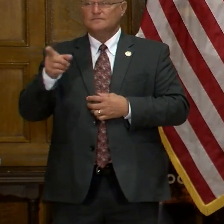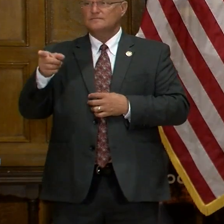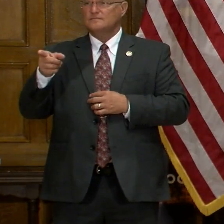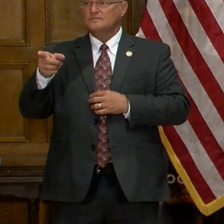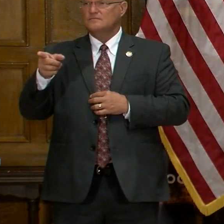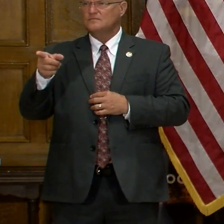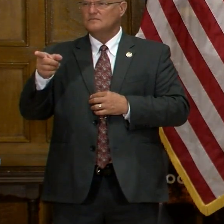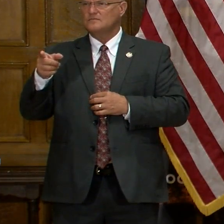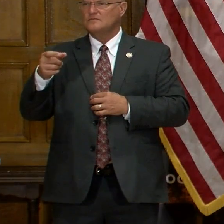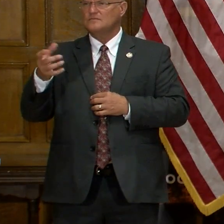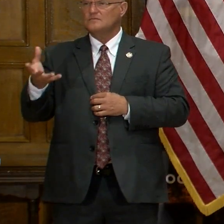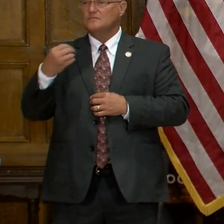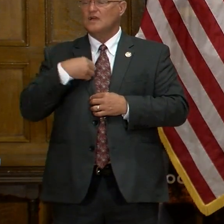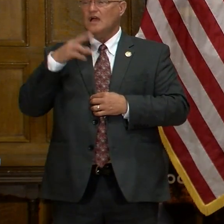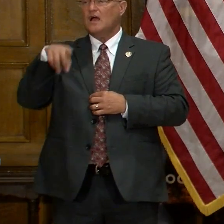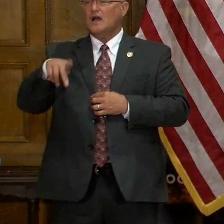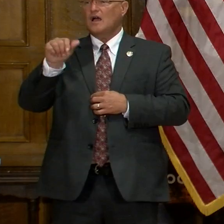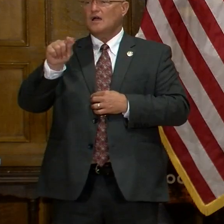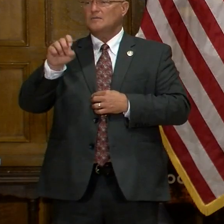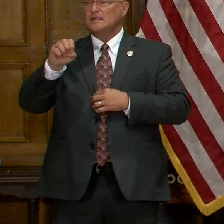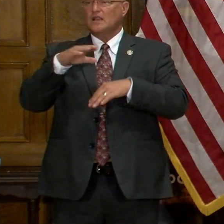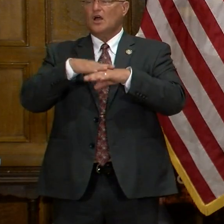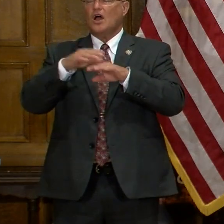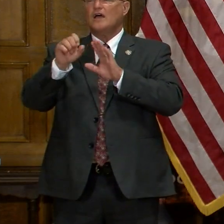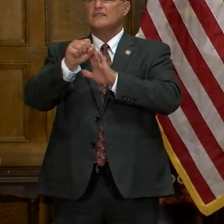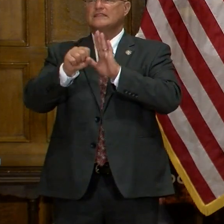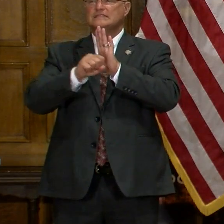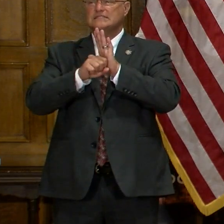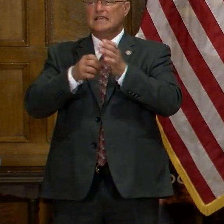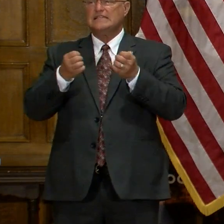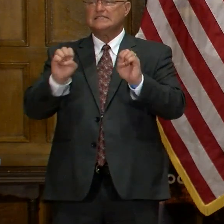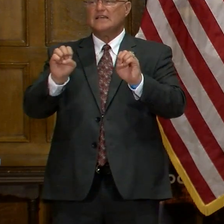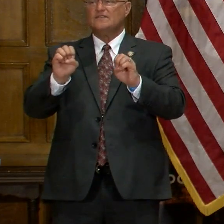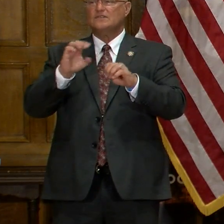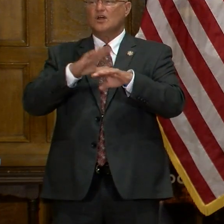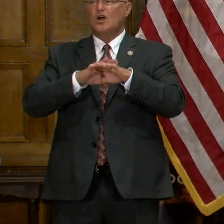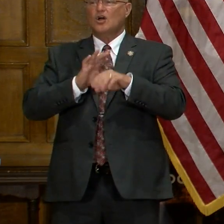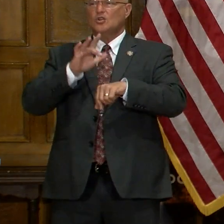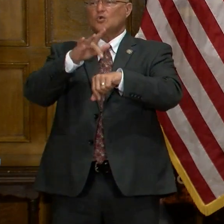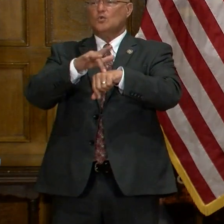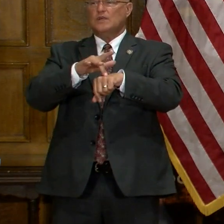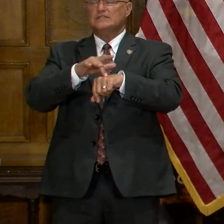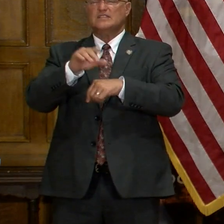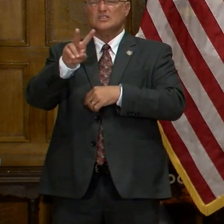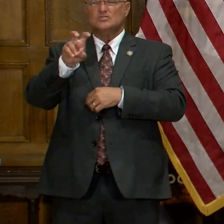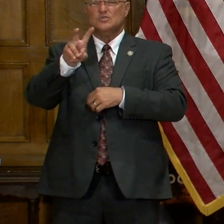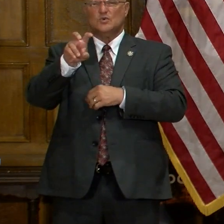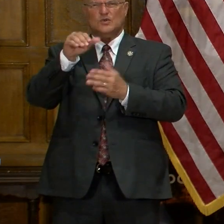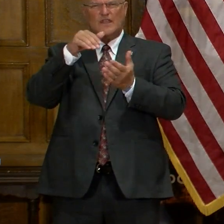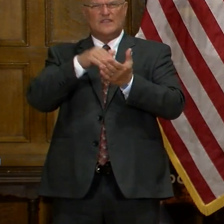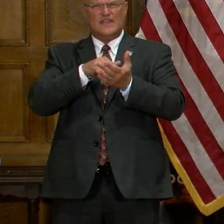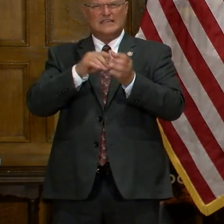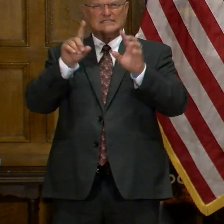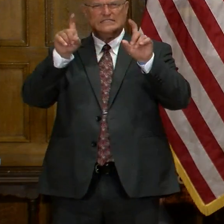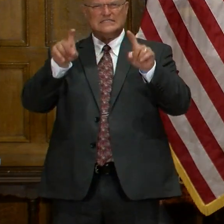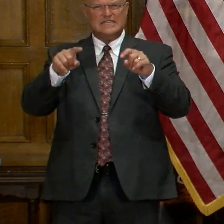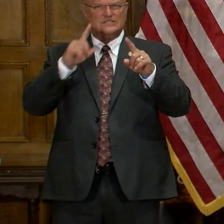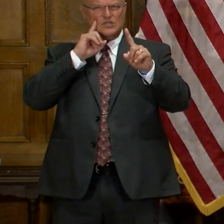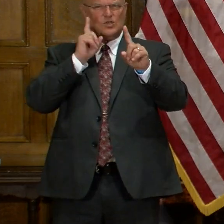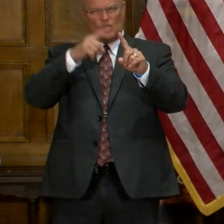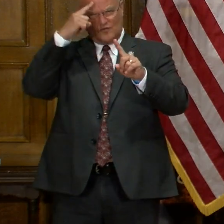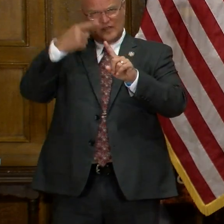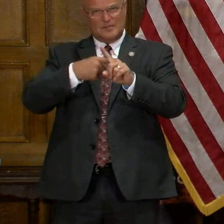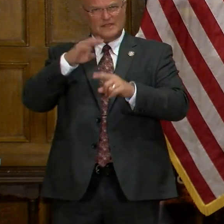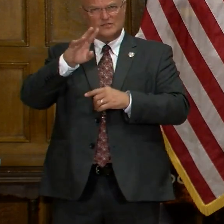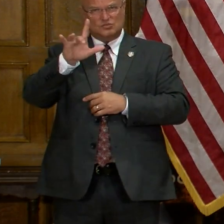Yes. Governor, could you provide an update on the state's efforts on reaching the 200,000 testing goal for